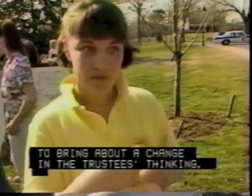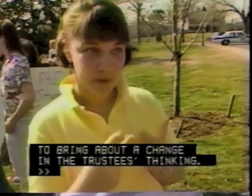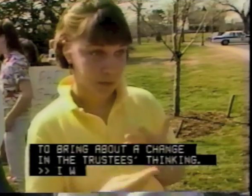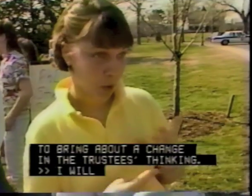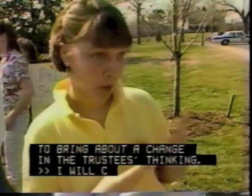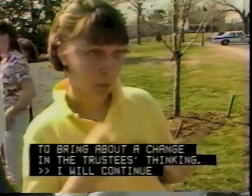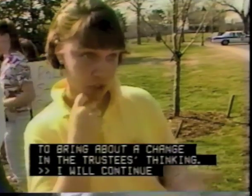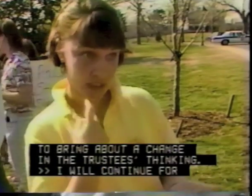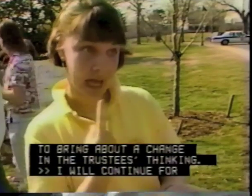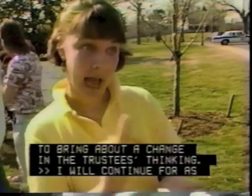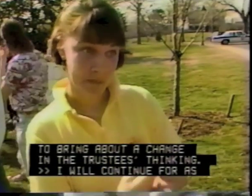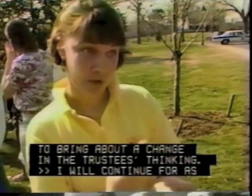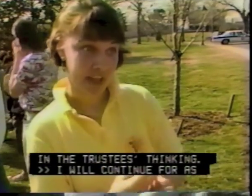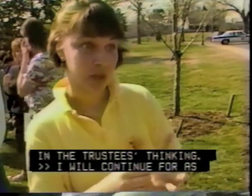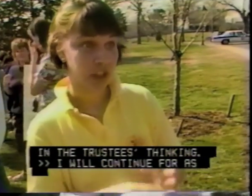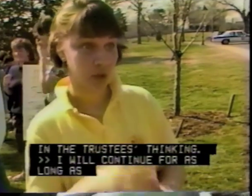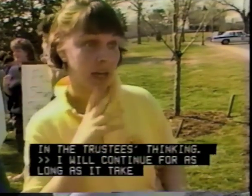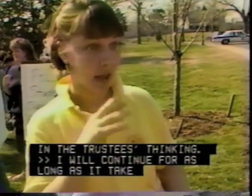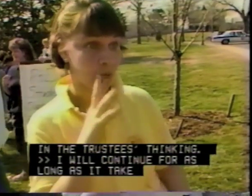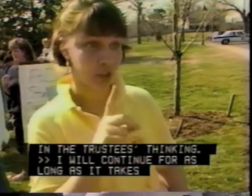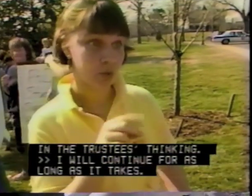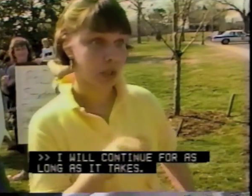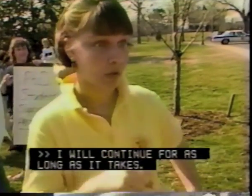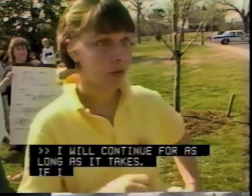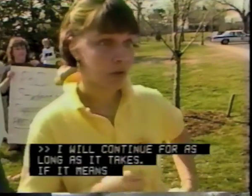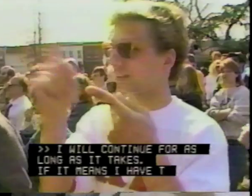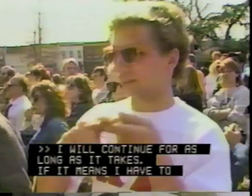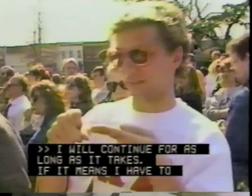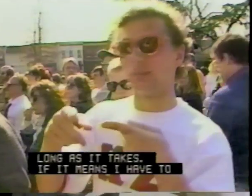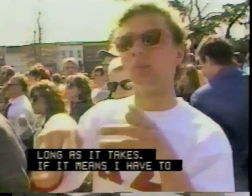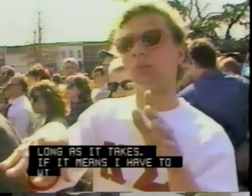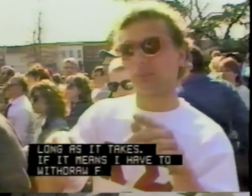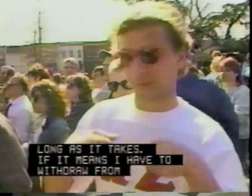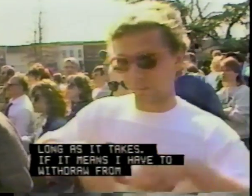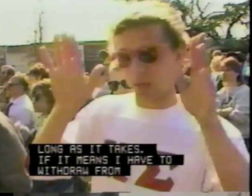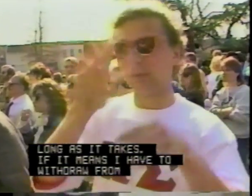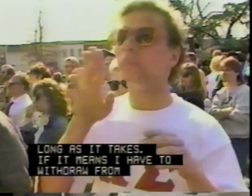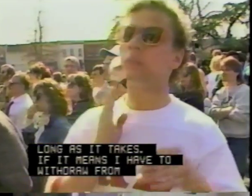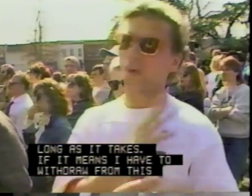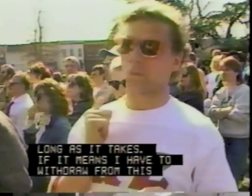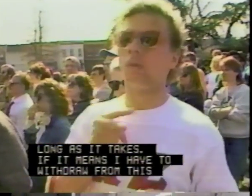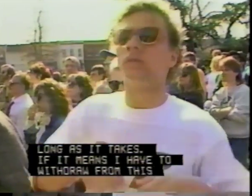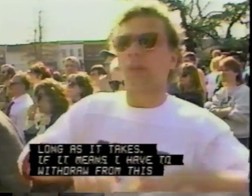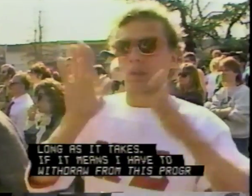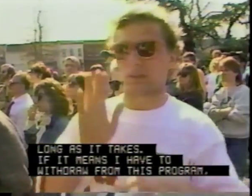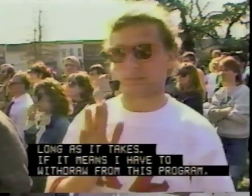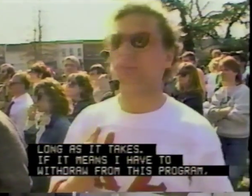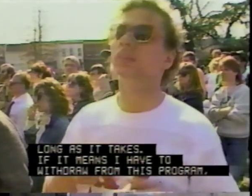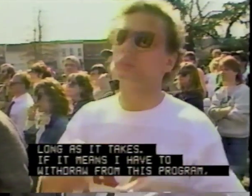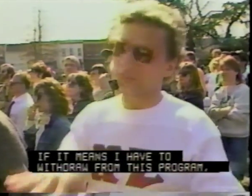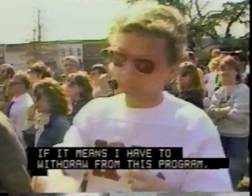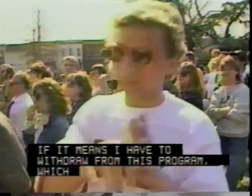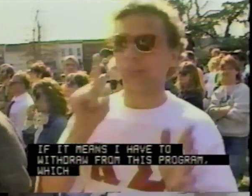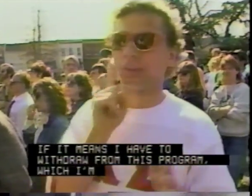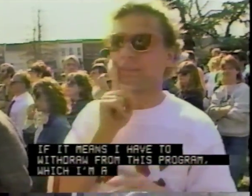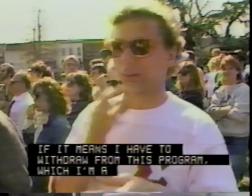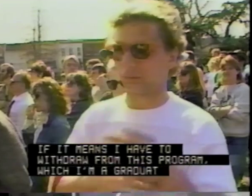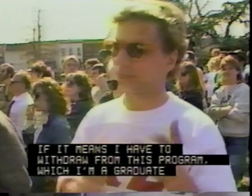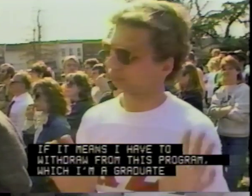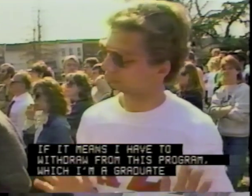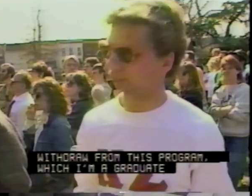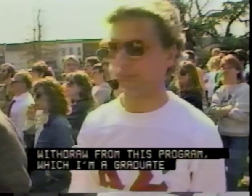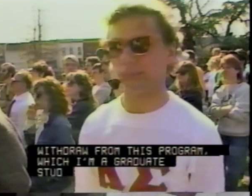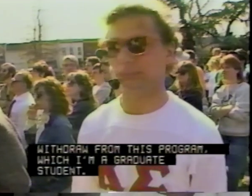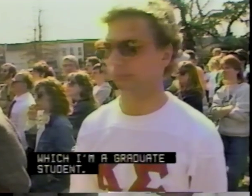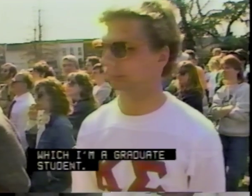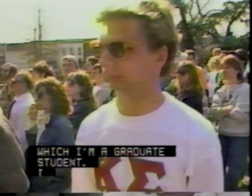to withdraw from this program, which is I'm a graduate student, I will do so. Maybe it will continue until the Board of Trustees gives up